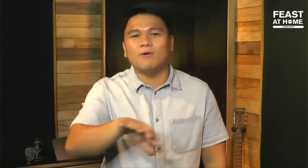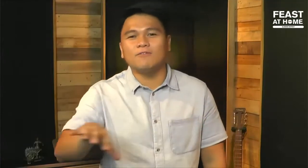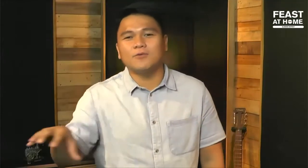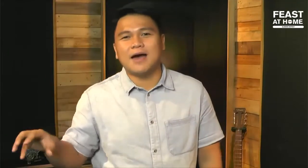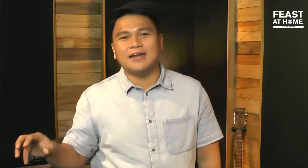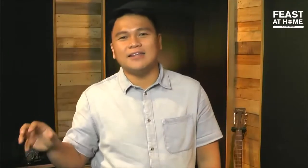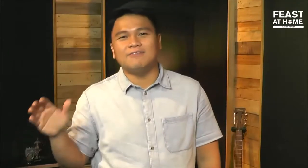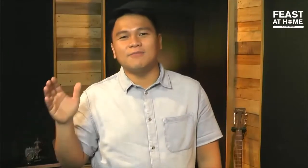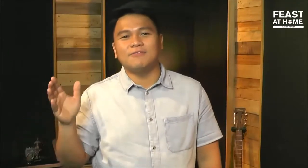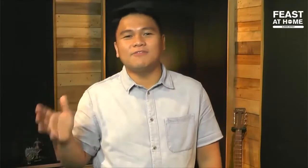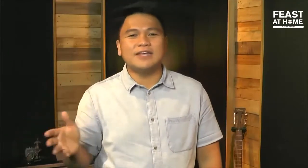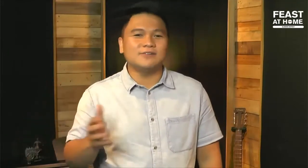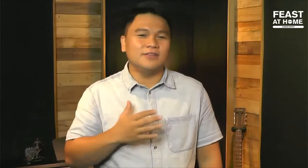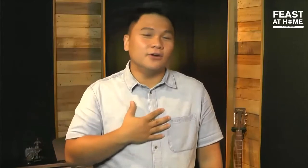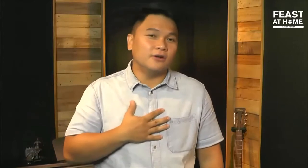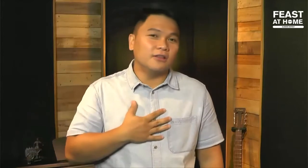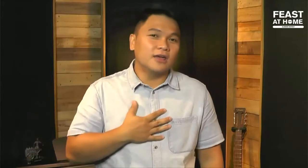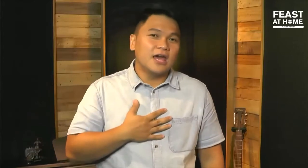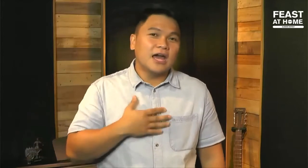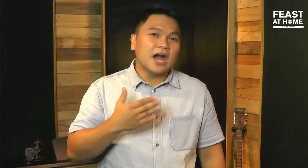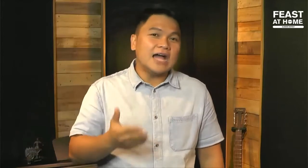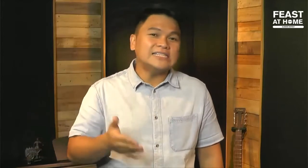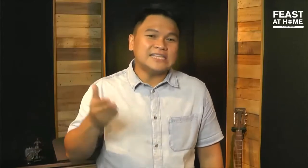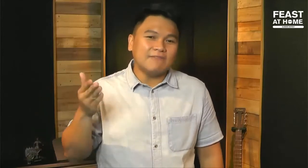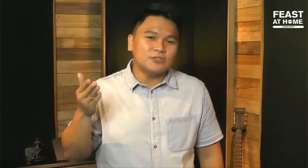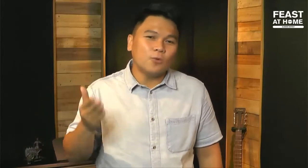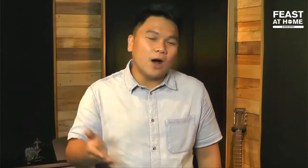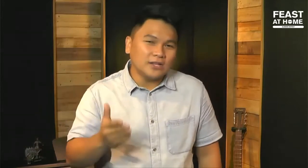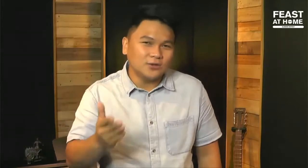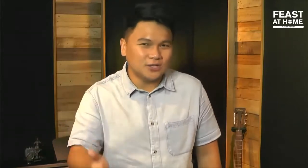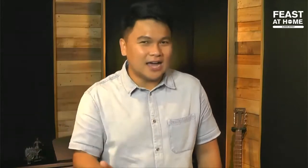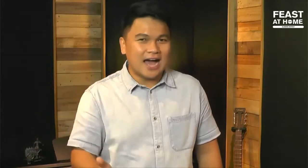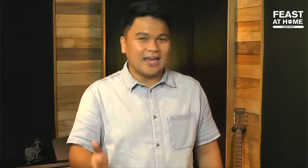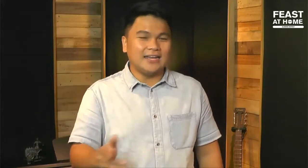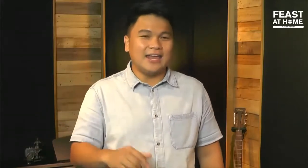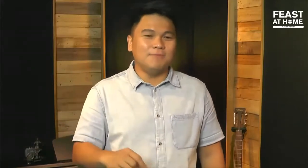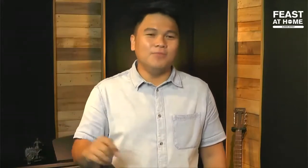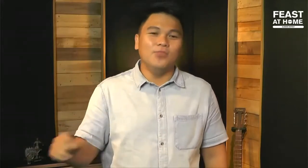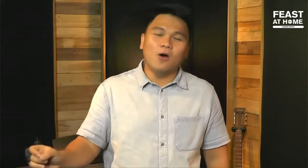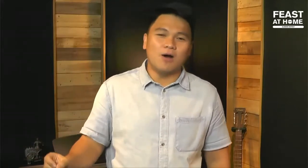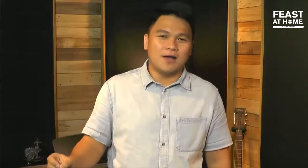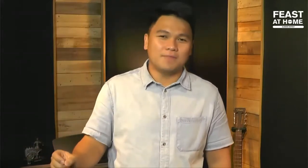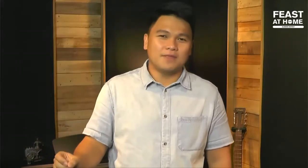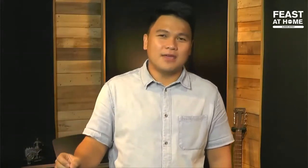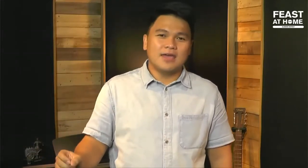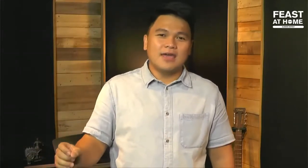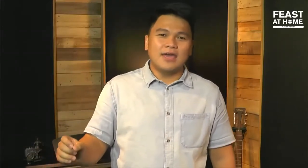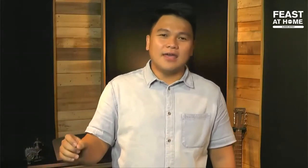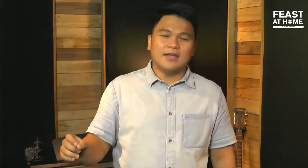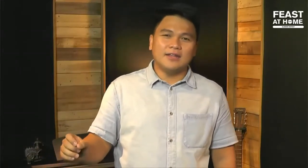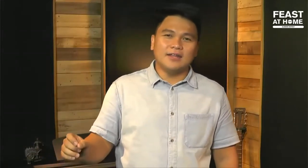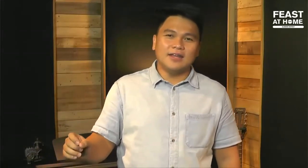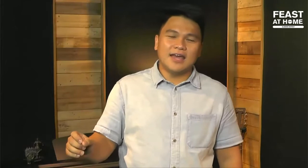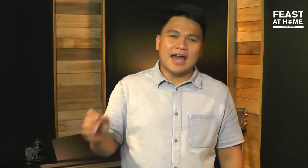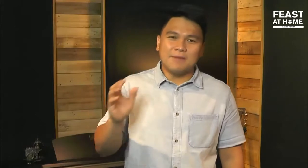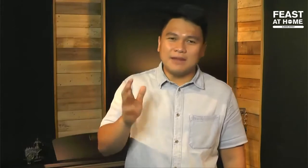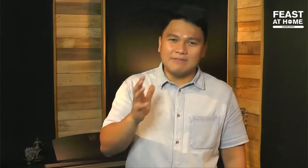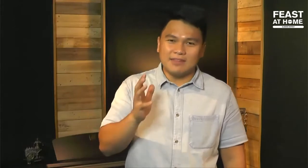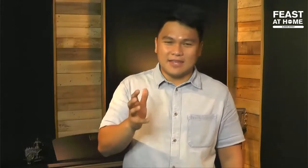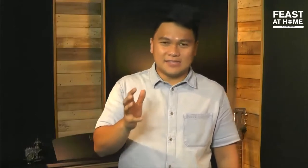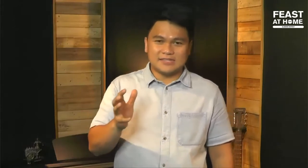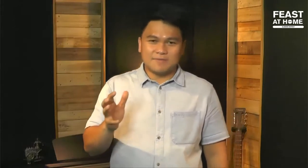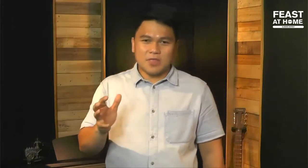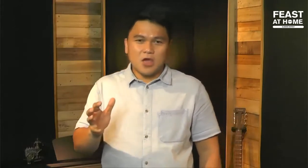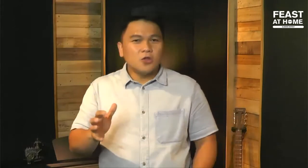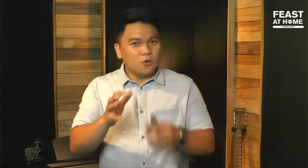wiping all of humanity from the face of the earth, God saves one good guy named Noah. And I believe